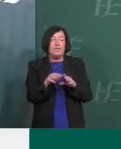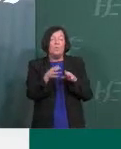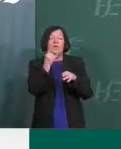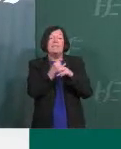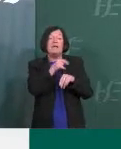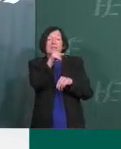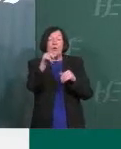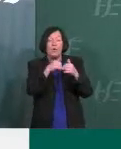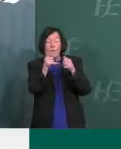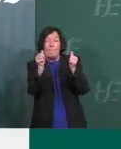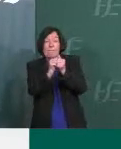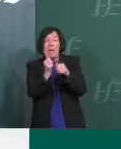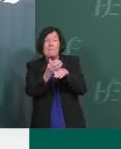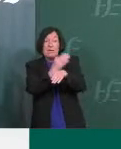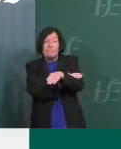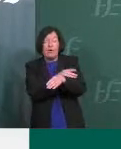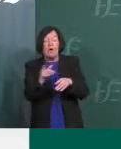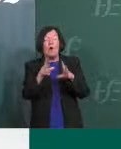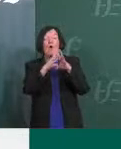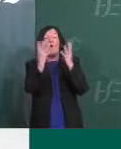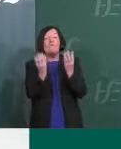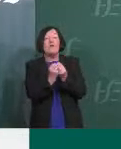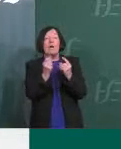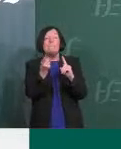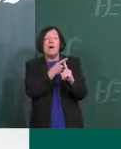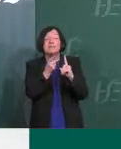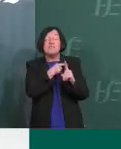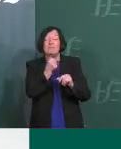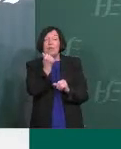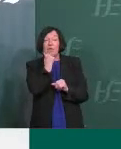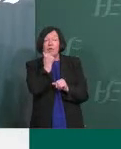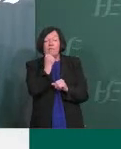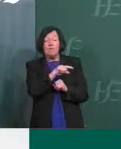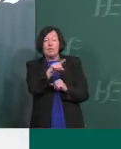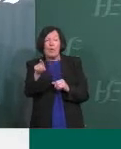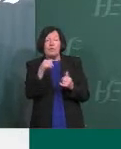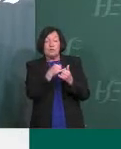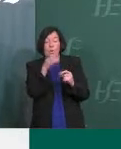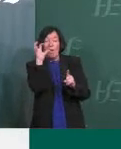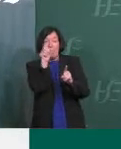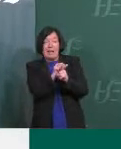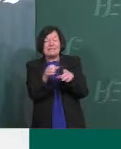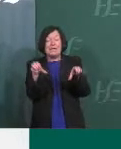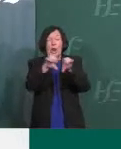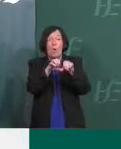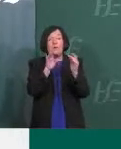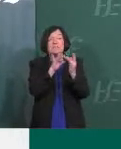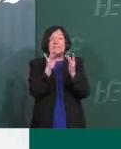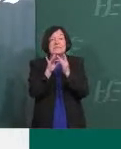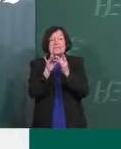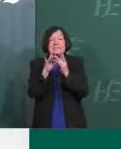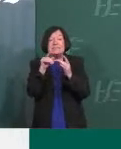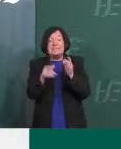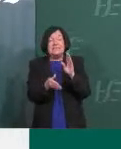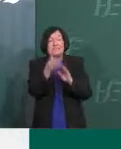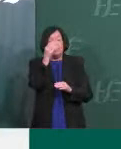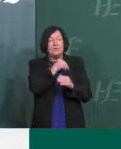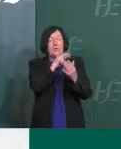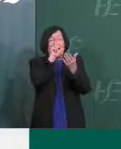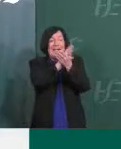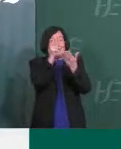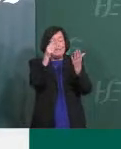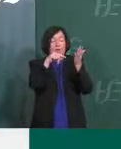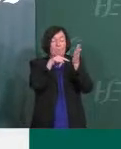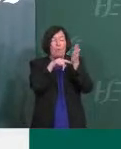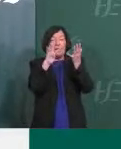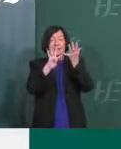Within contact tracing, this week, the overall positivity rate for those who were identified as a close contact has risen this week to